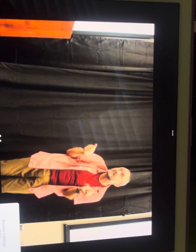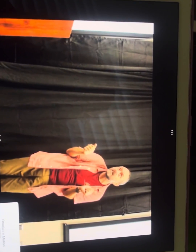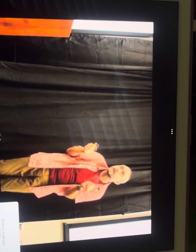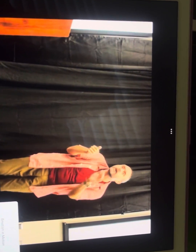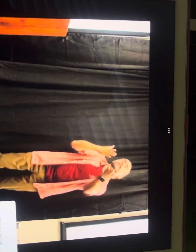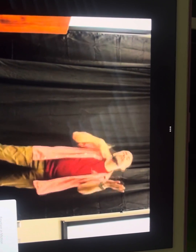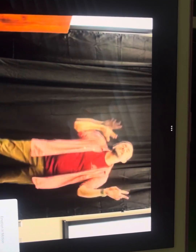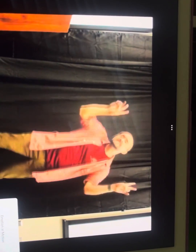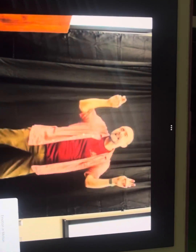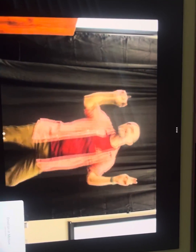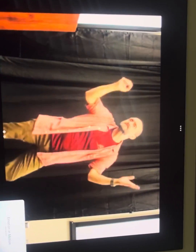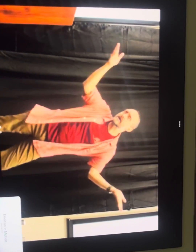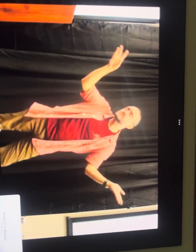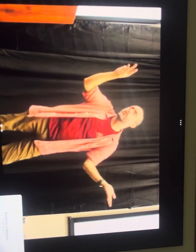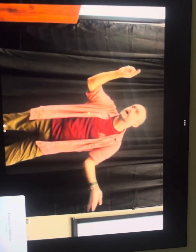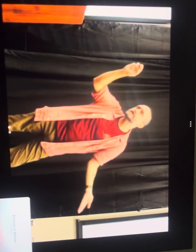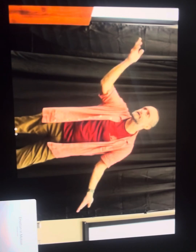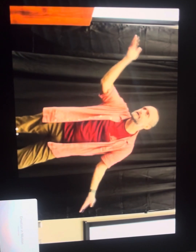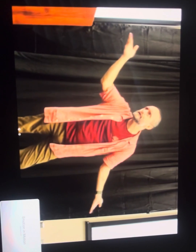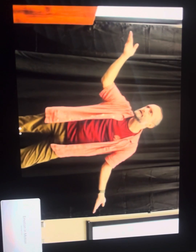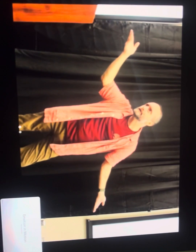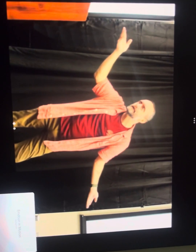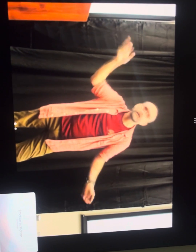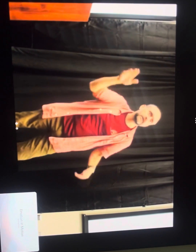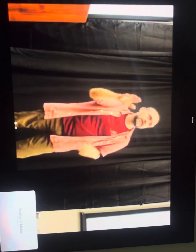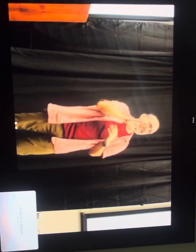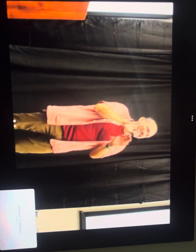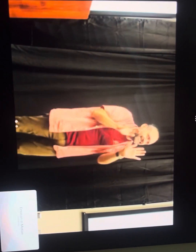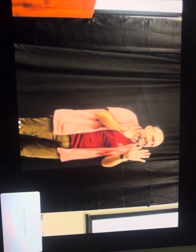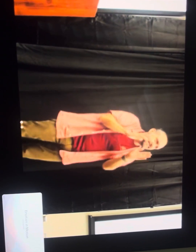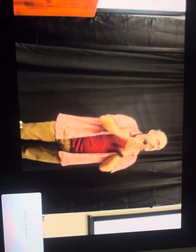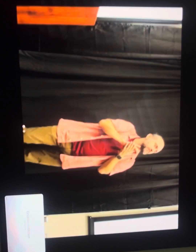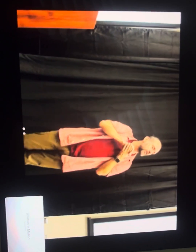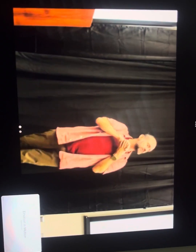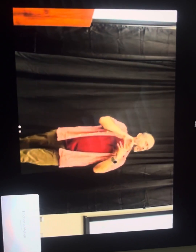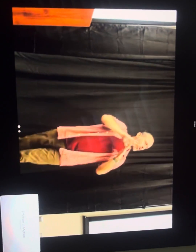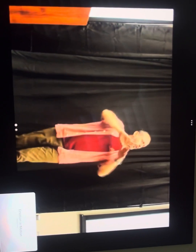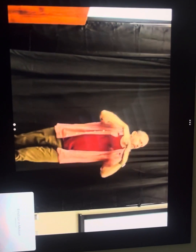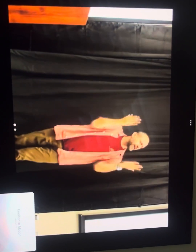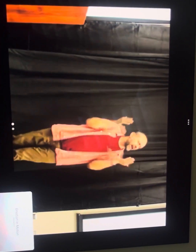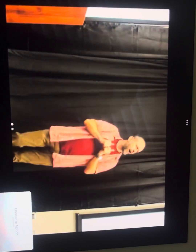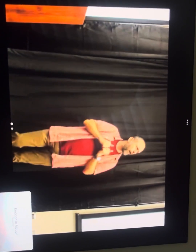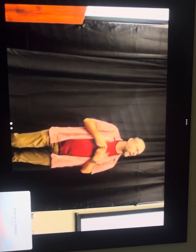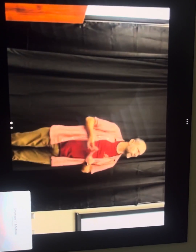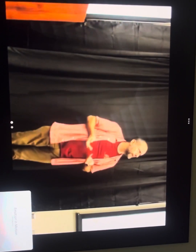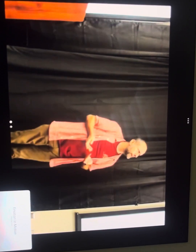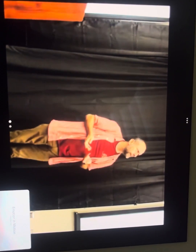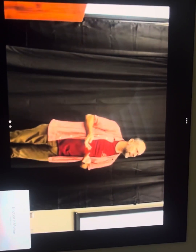And then I said, okay, follow me. But yeah, you guys know the topic was water. But hold on a second.